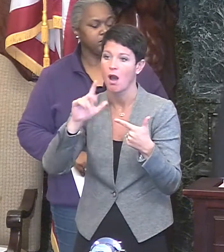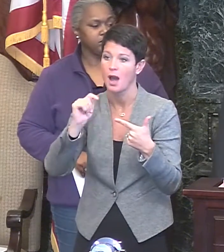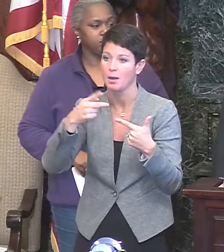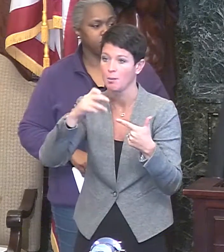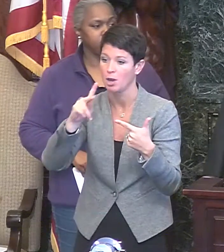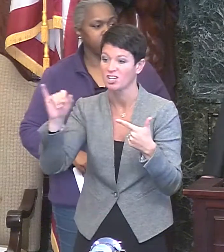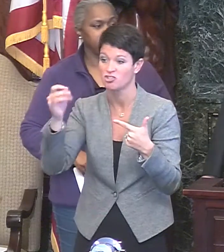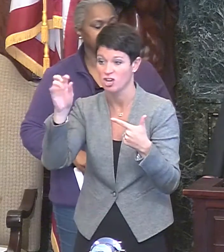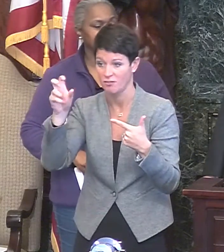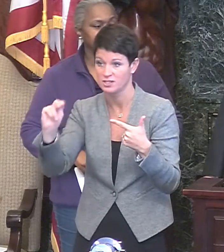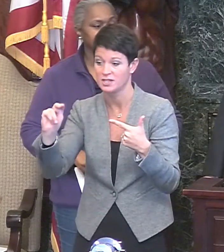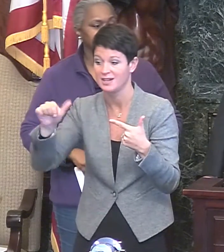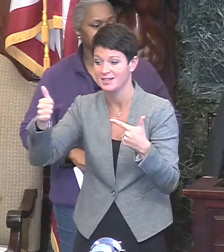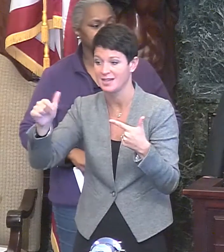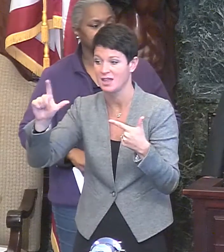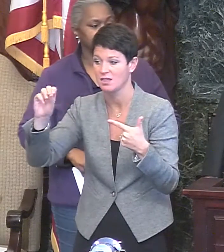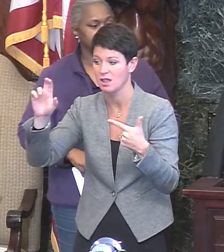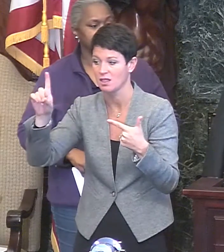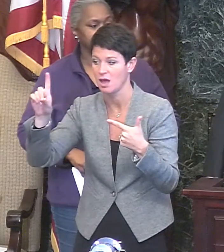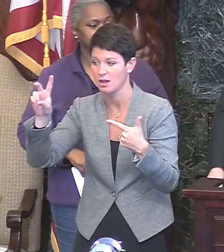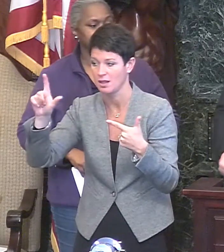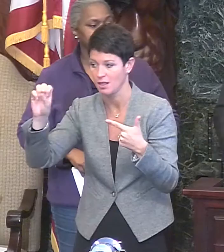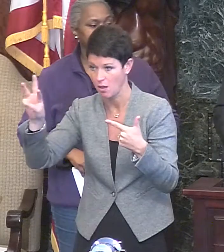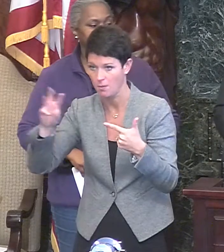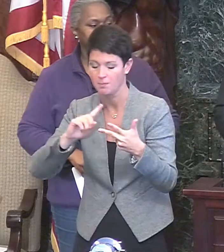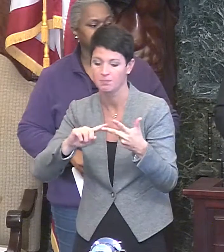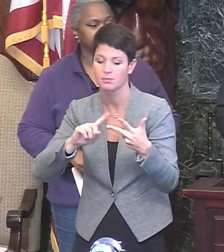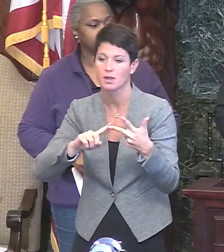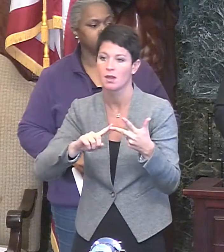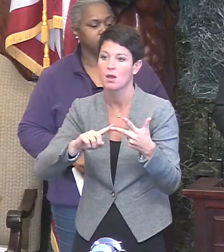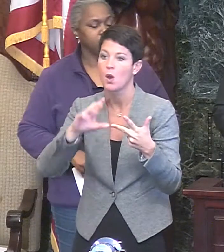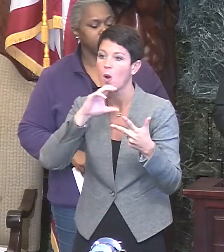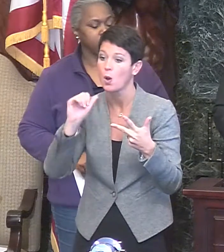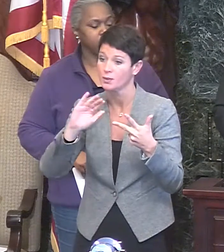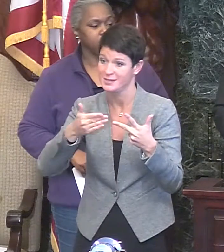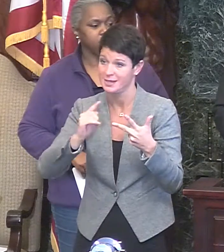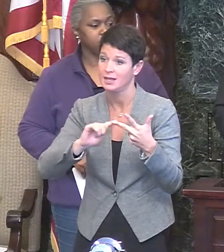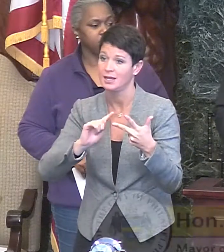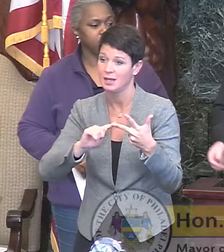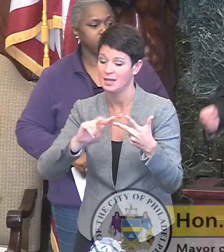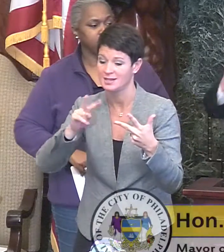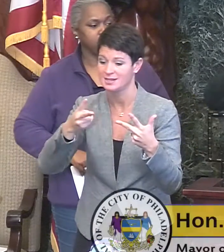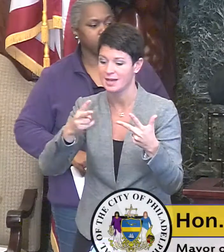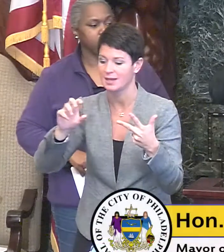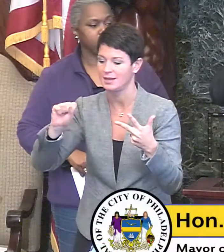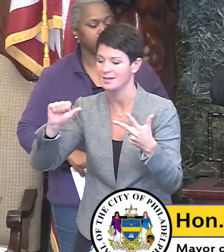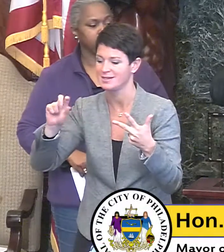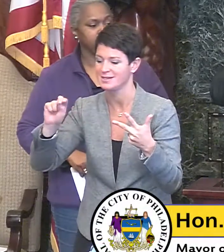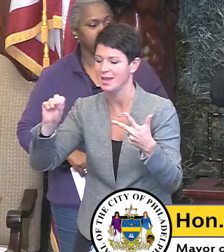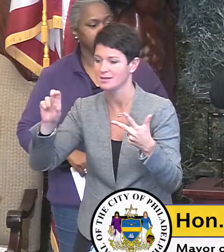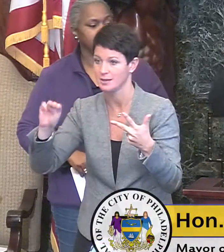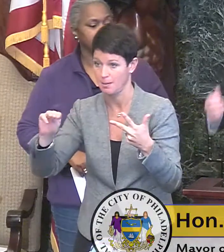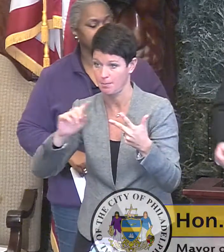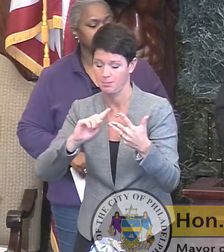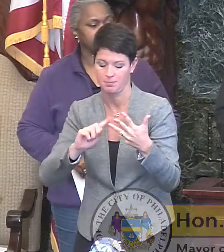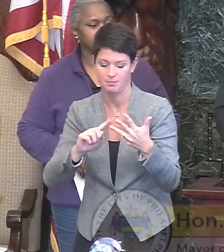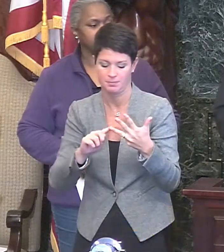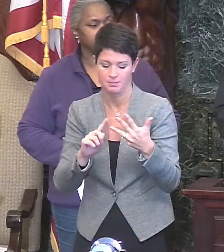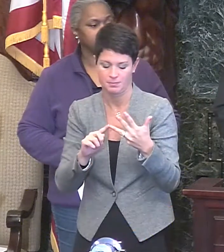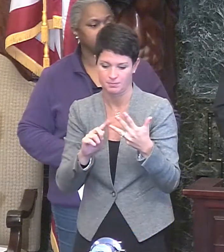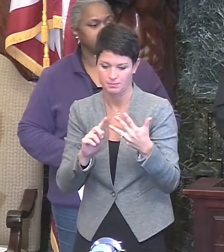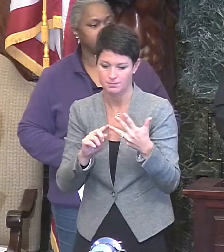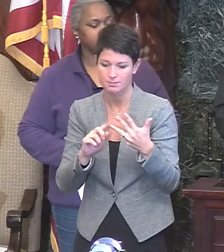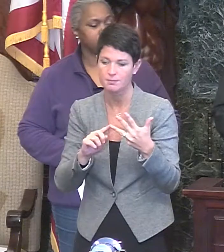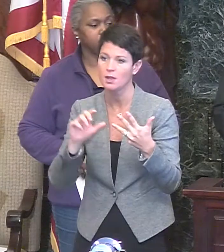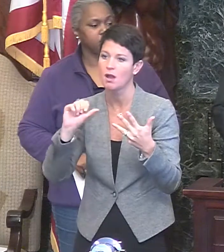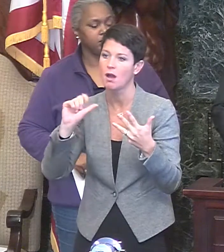at Jefferson, which is at 10th and Ludlow, the Auto Park at Old City, which is at 2nd and Sampson Streets,